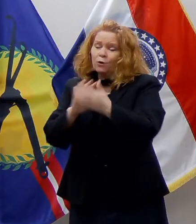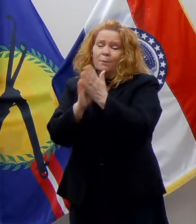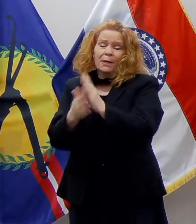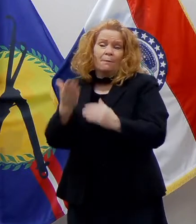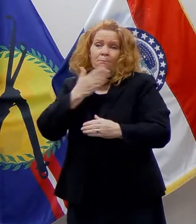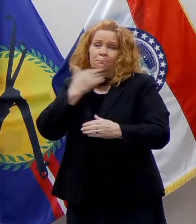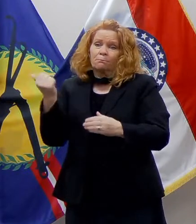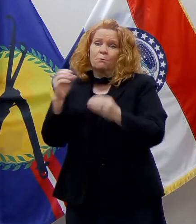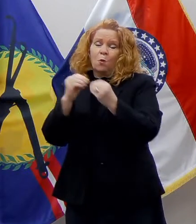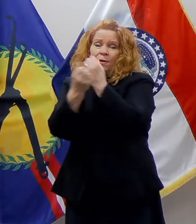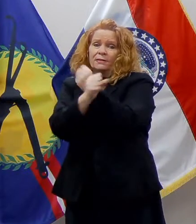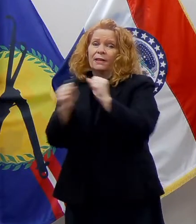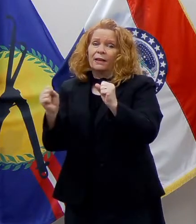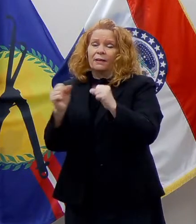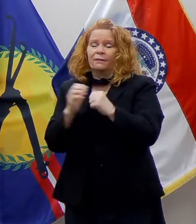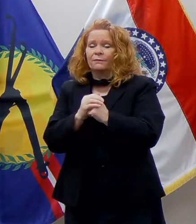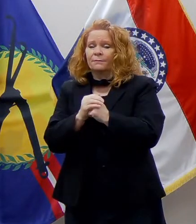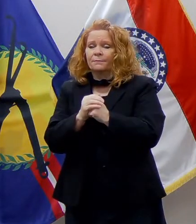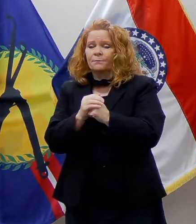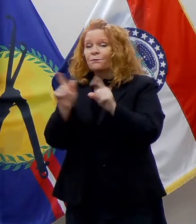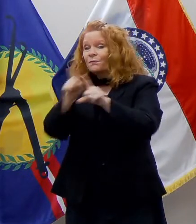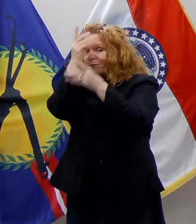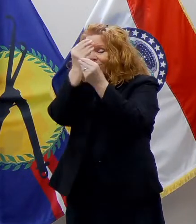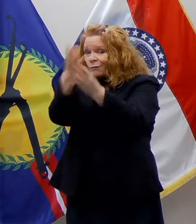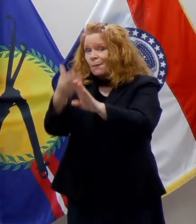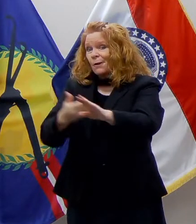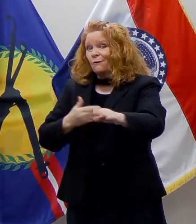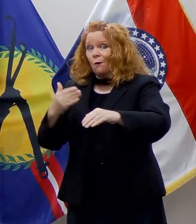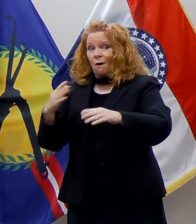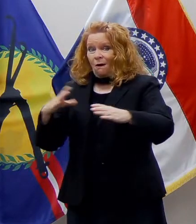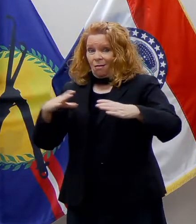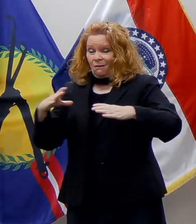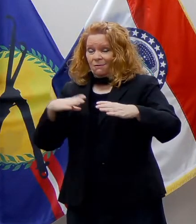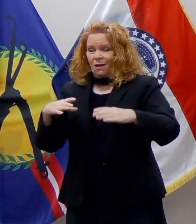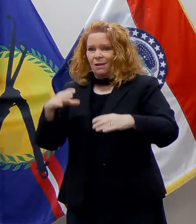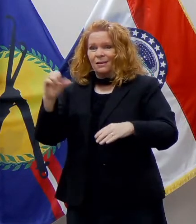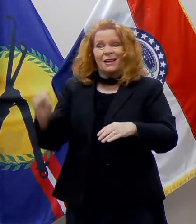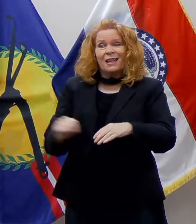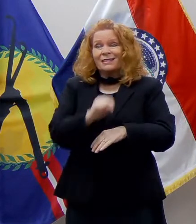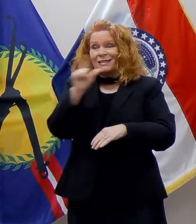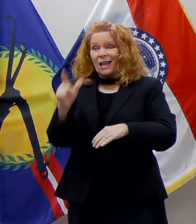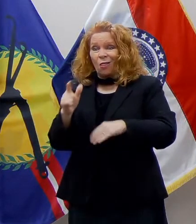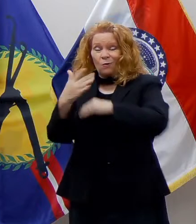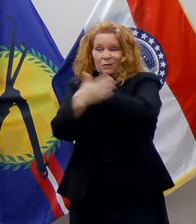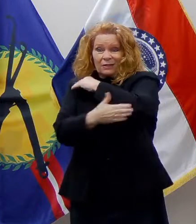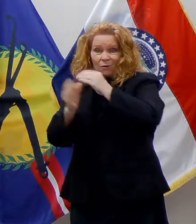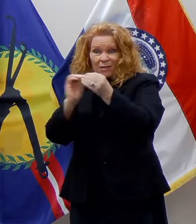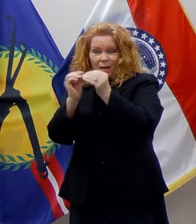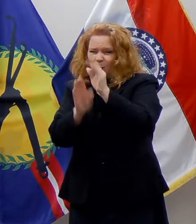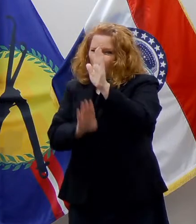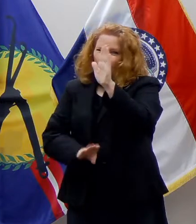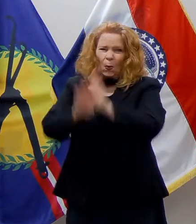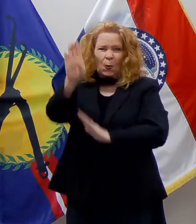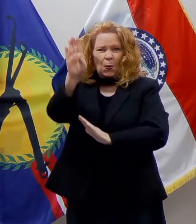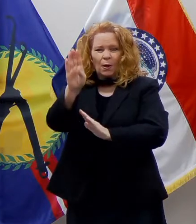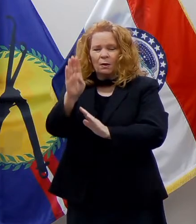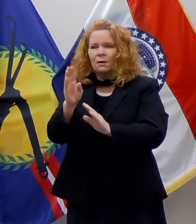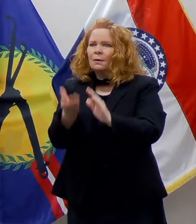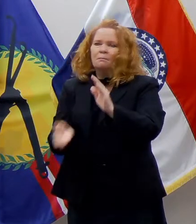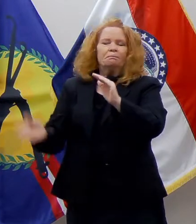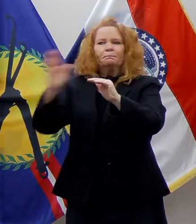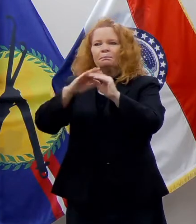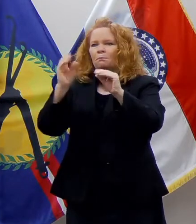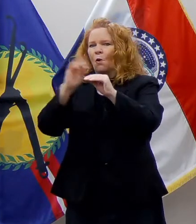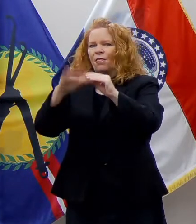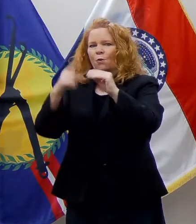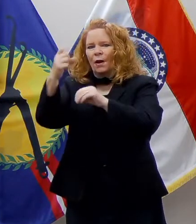As we reported before the holiday break, St. Louis County has experienced its biggest surge in COVID-19 cases in more than a year,